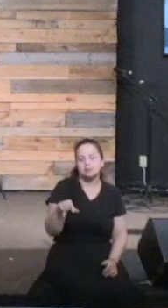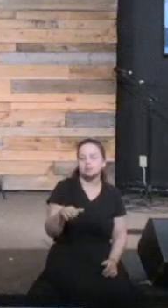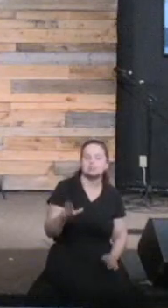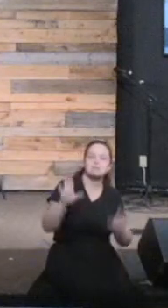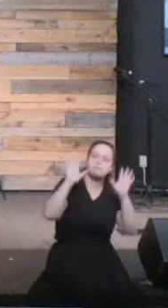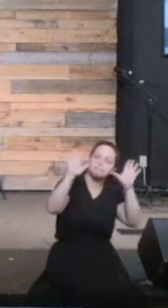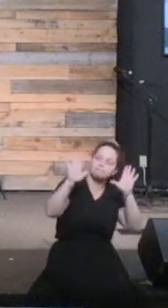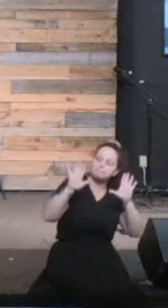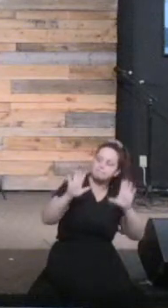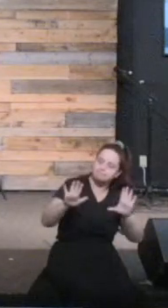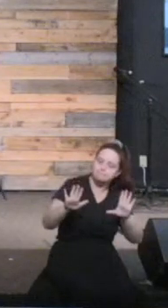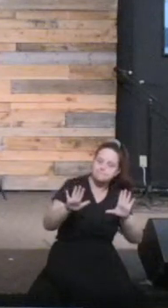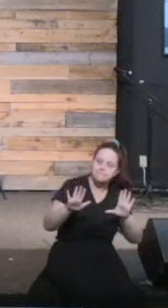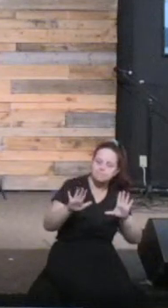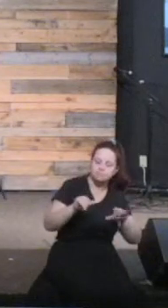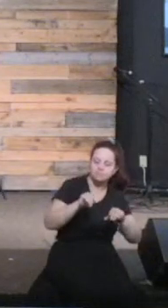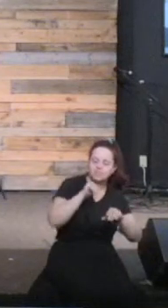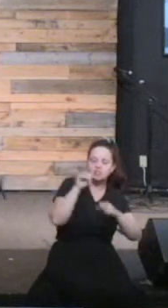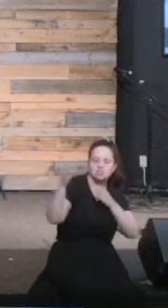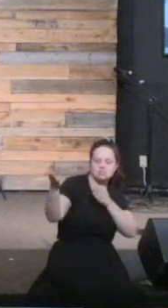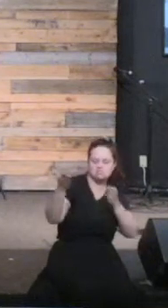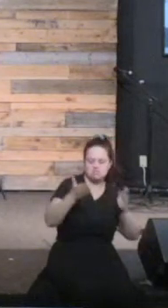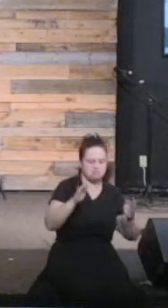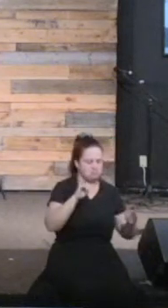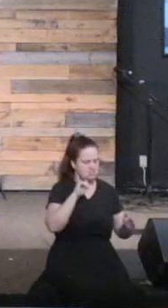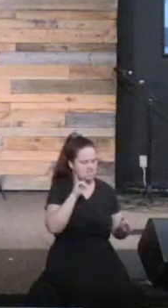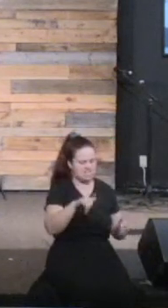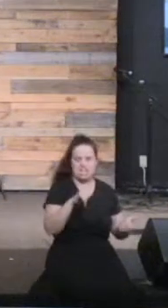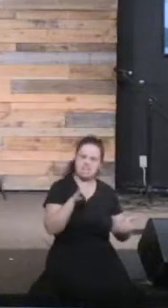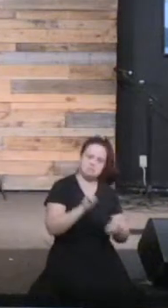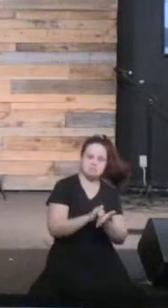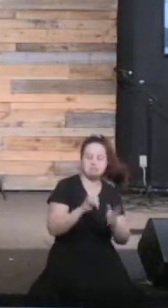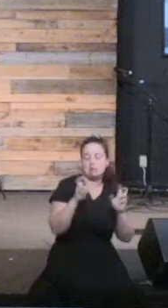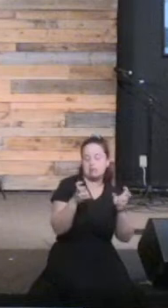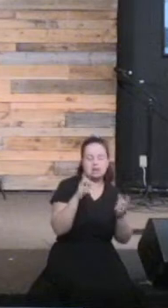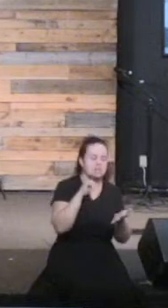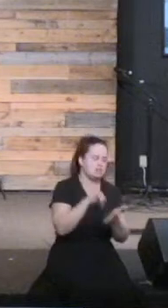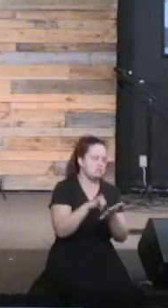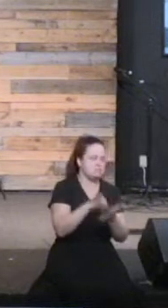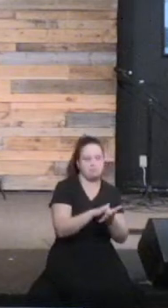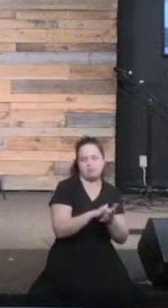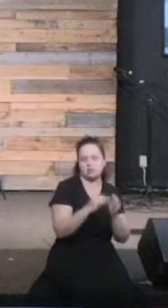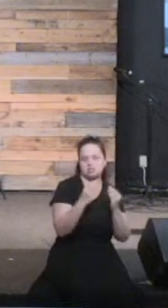don't bring me that that impossible Burger stuff